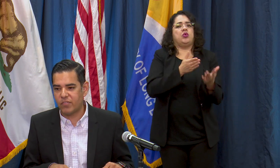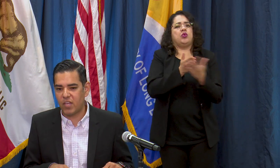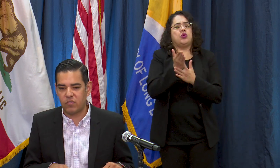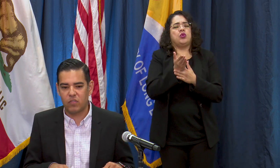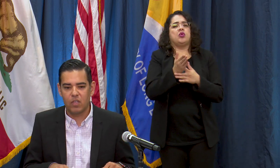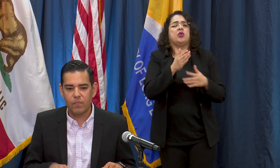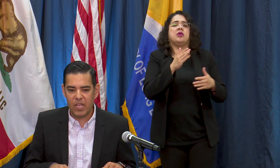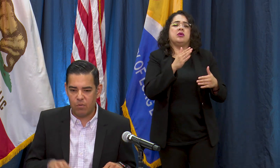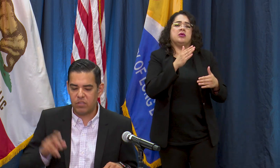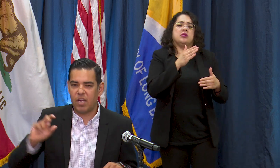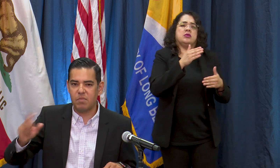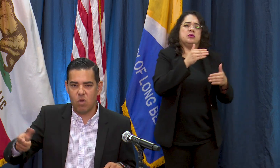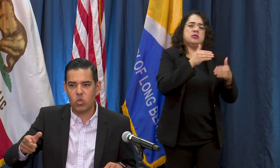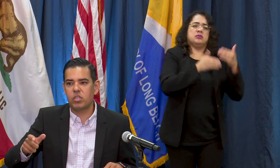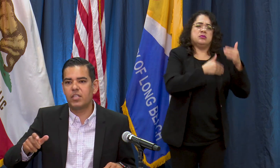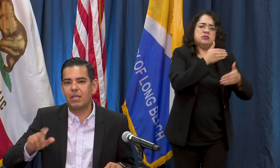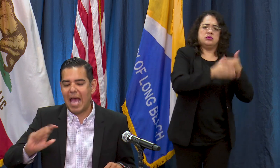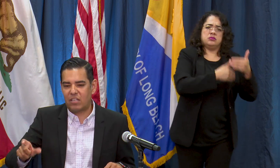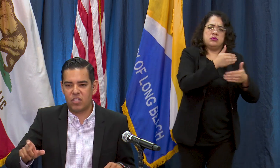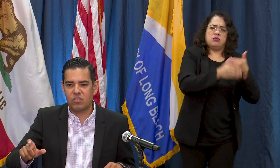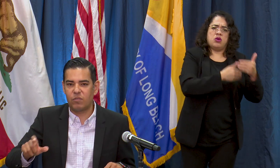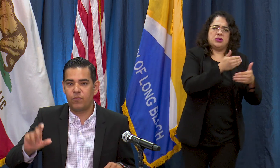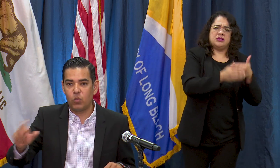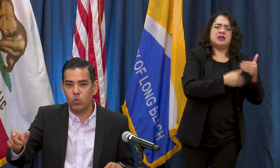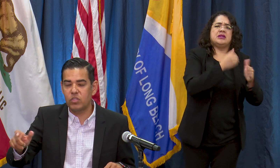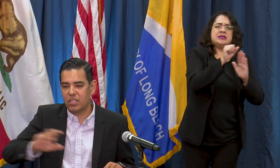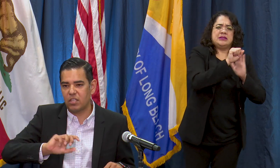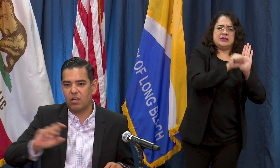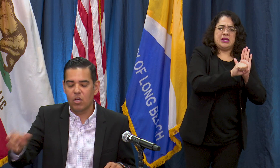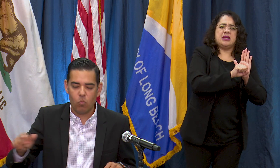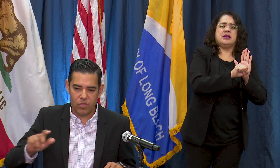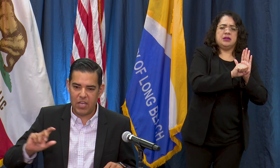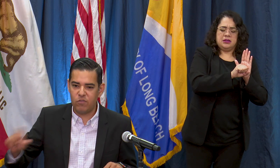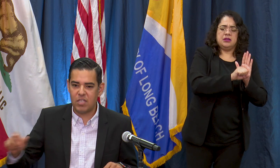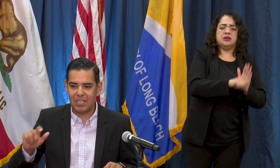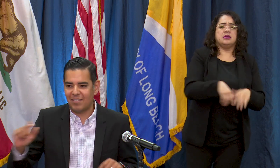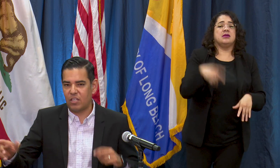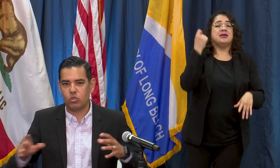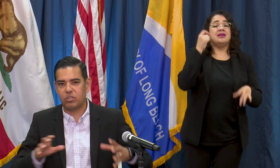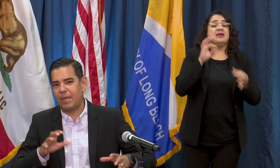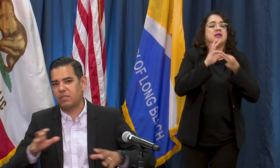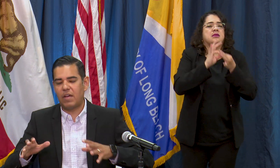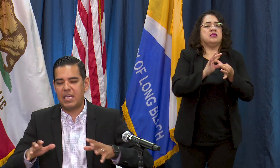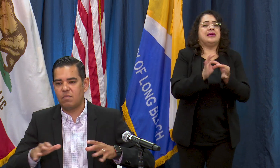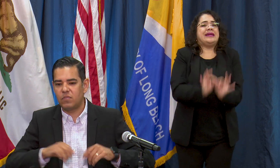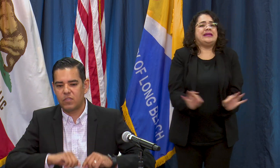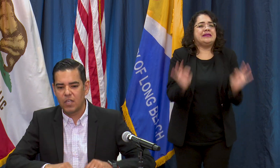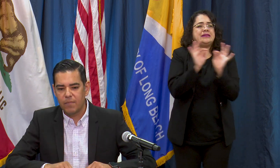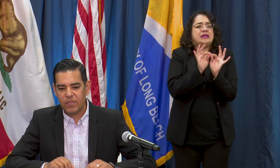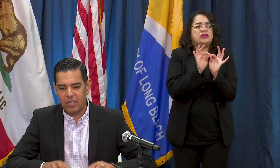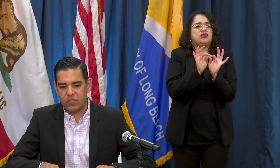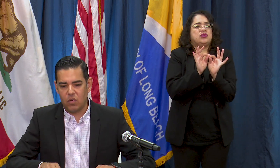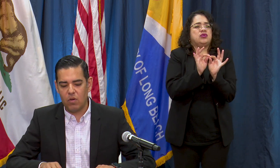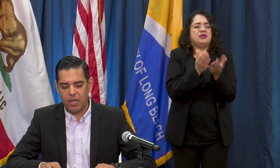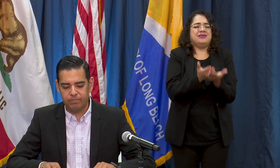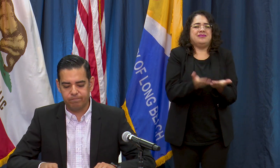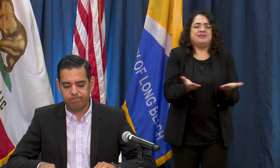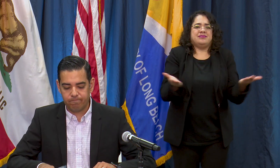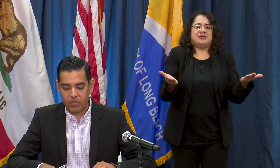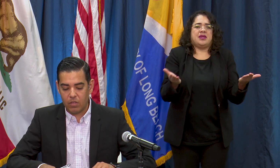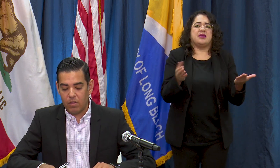state process, and it was tied mostly to access to foods and to what they viewed as essential types of items. And